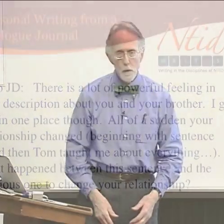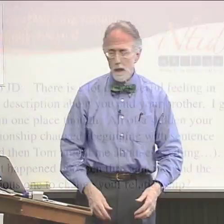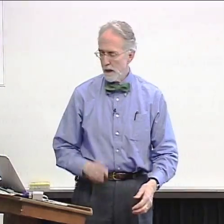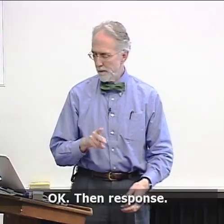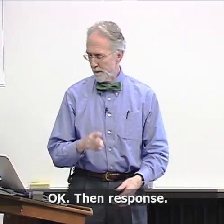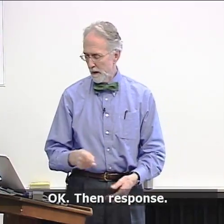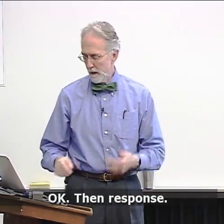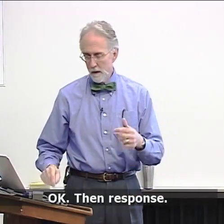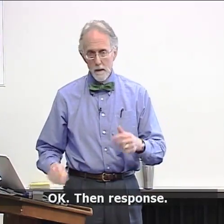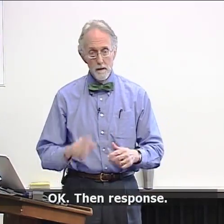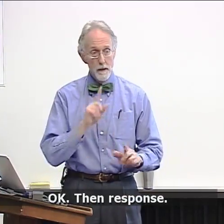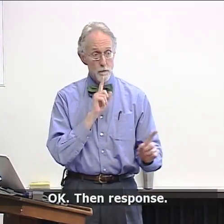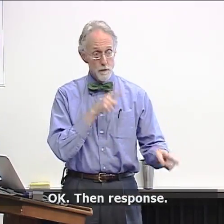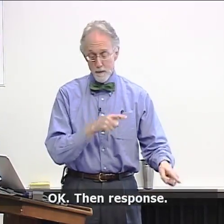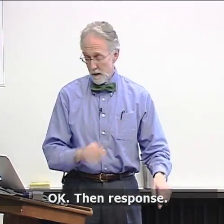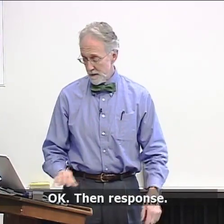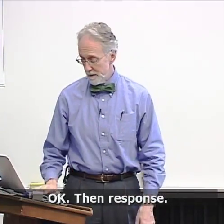Okay, then response.